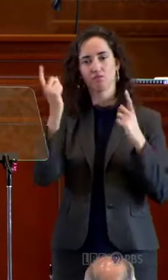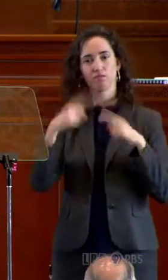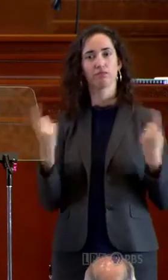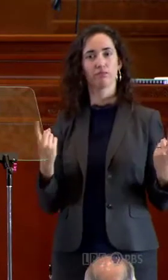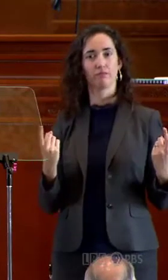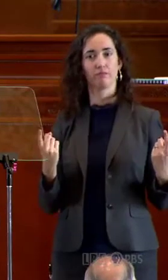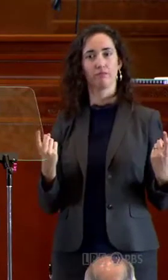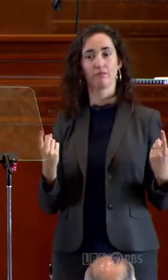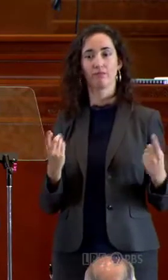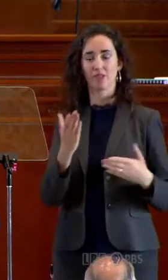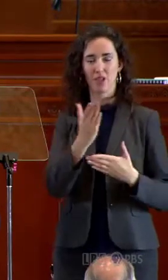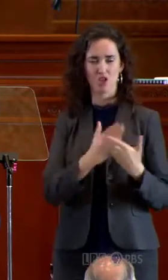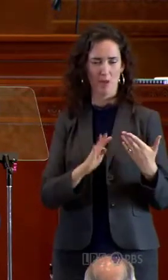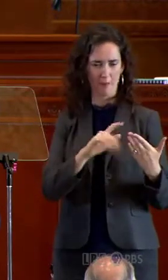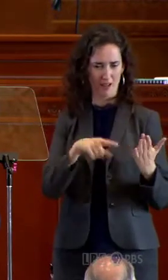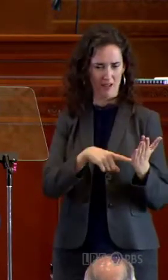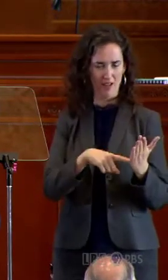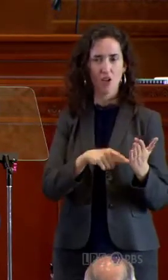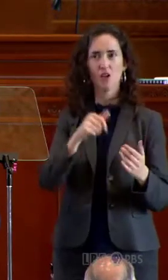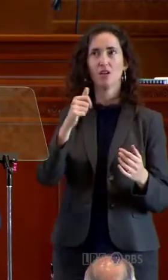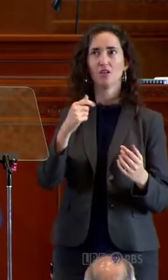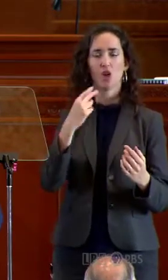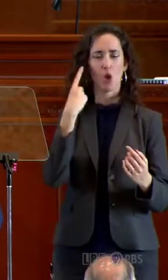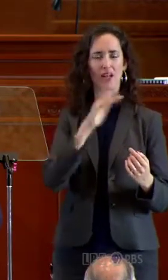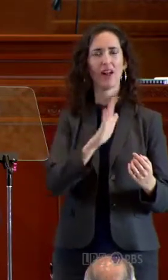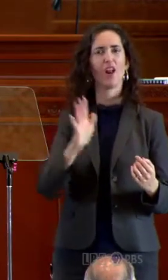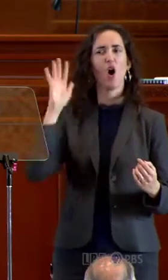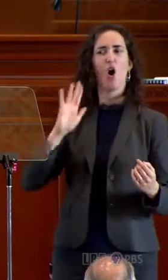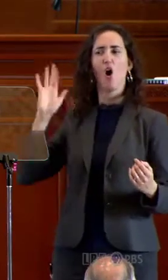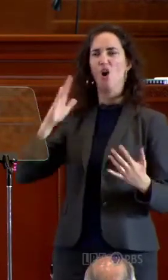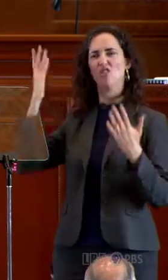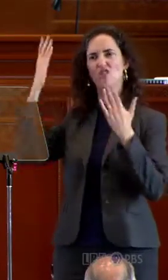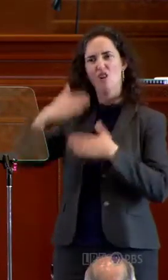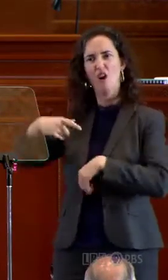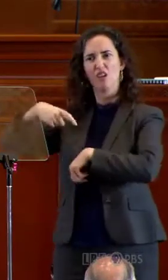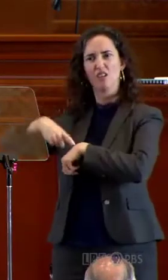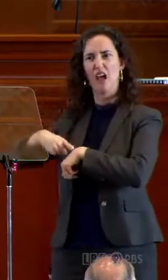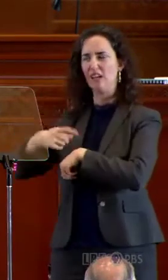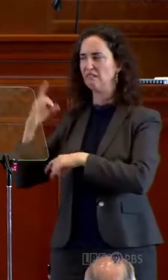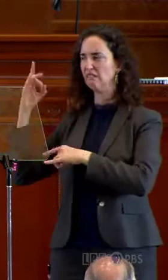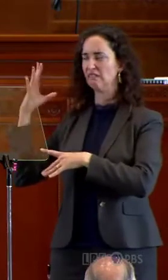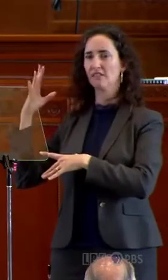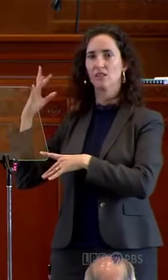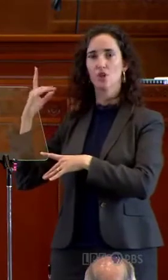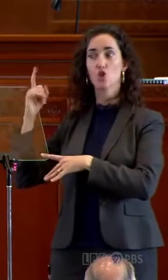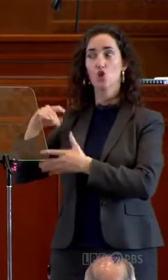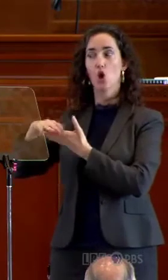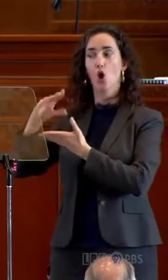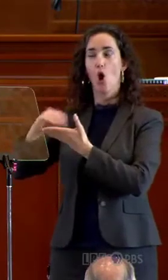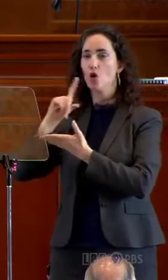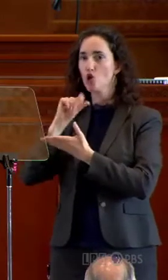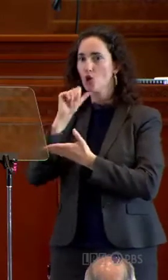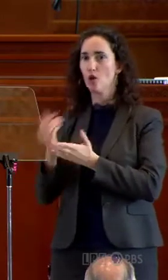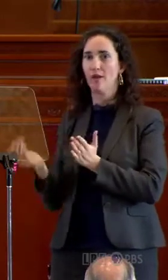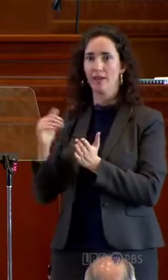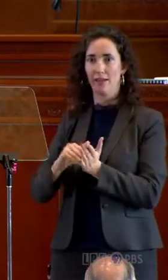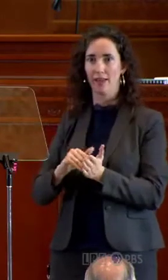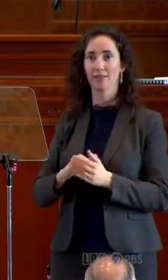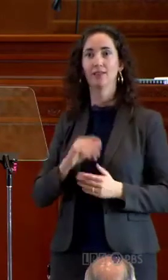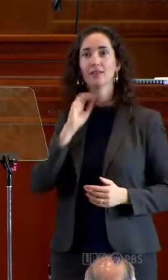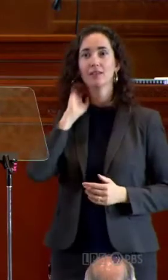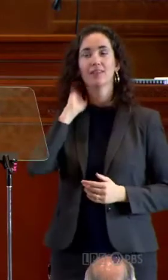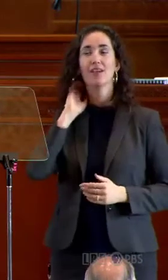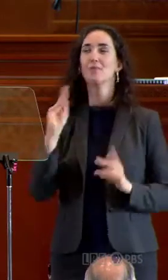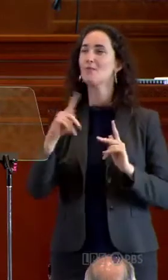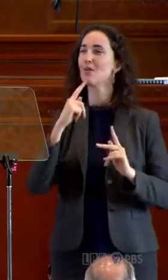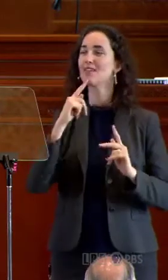are reminiscent of a dark past that we should have learned from and not relive. You know the old saying, if these walls